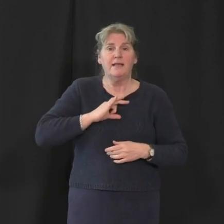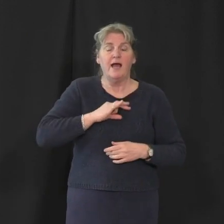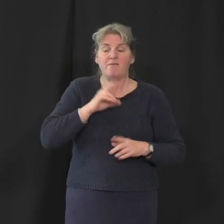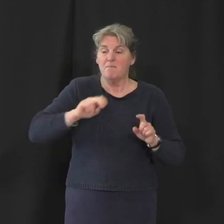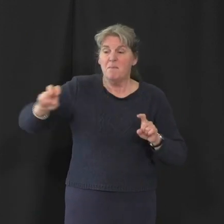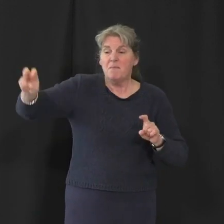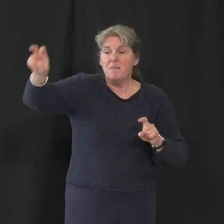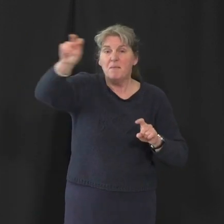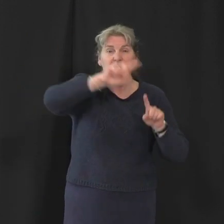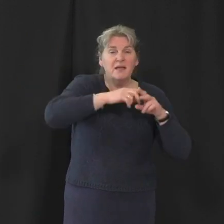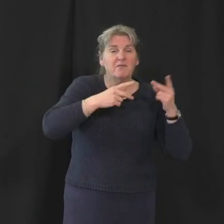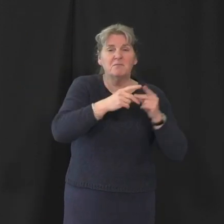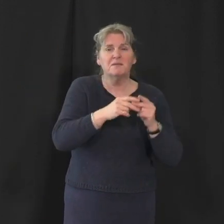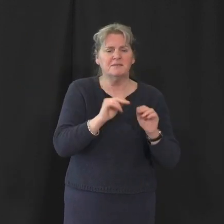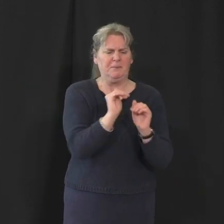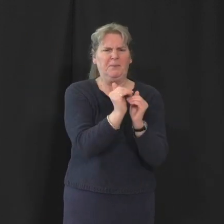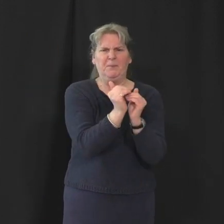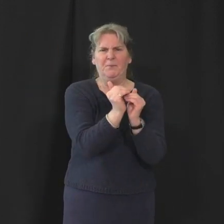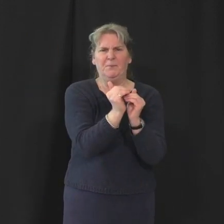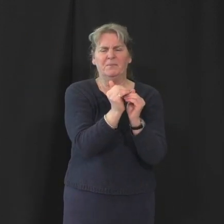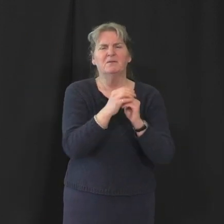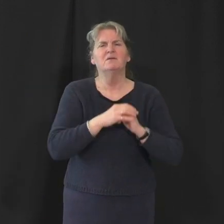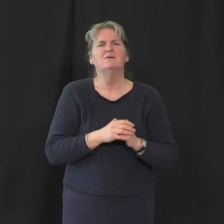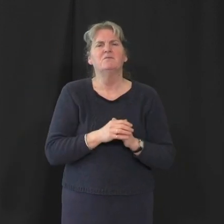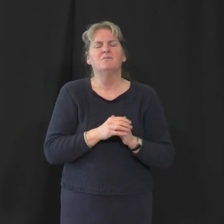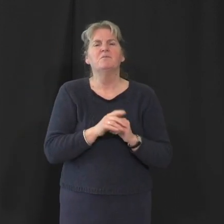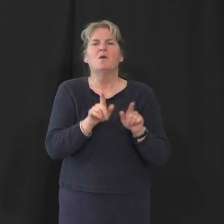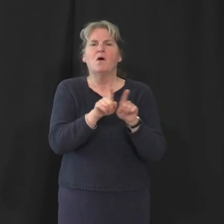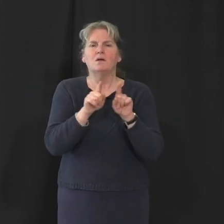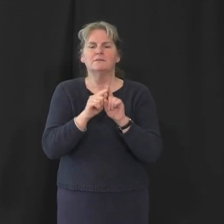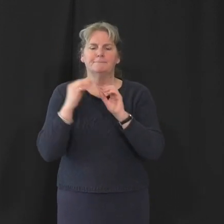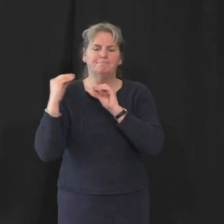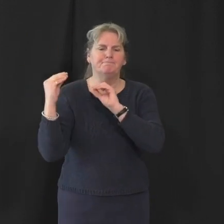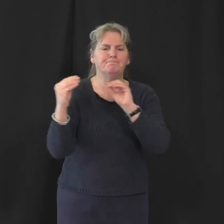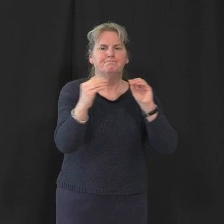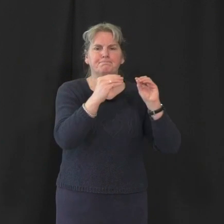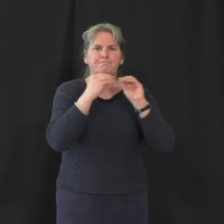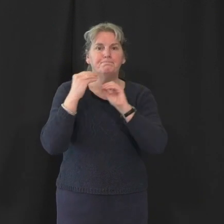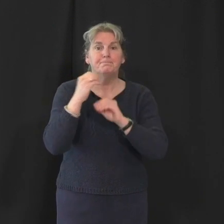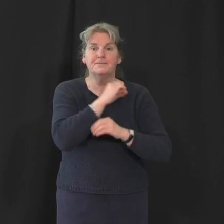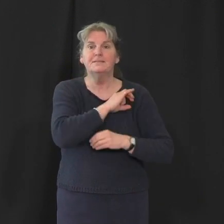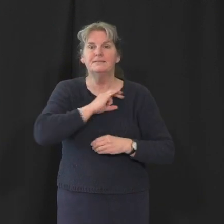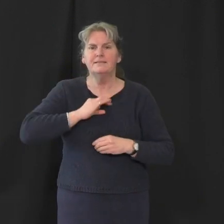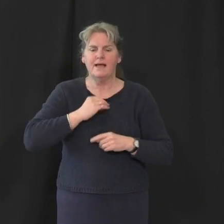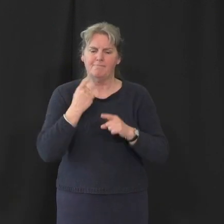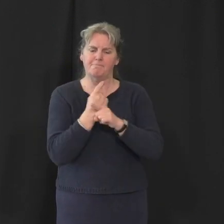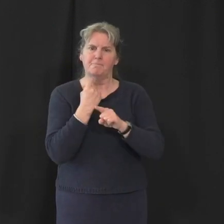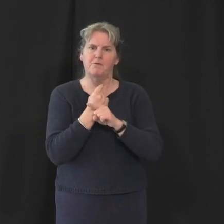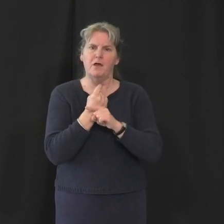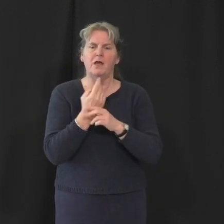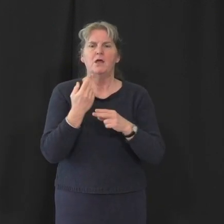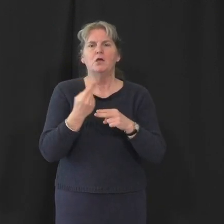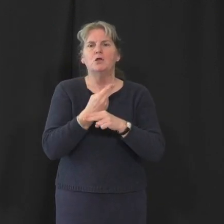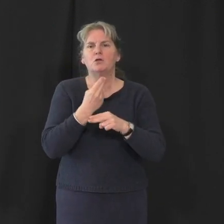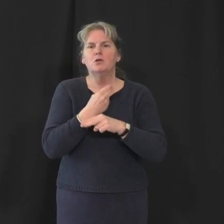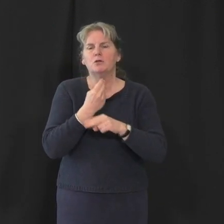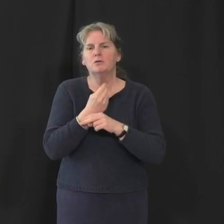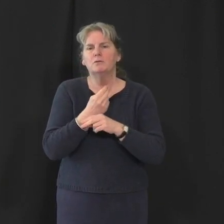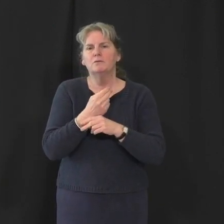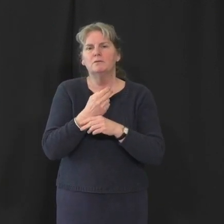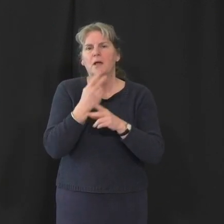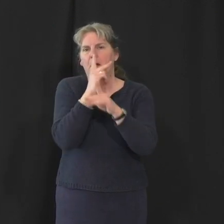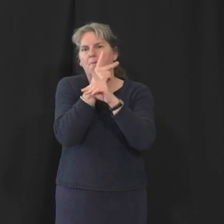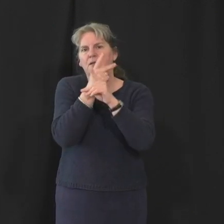limited. Extra training is also being provided to staff on correct use of personal protective